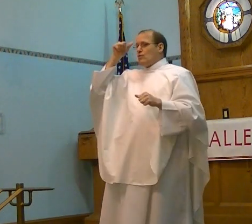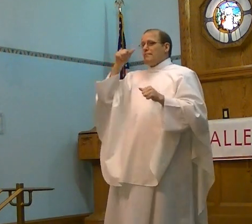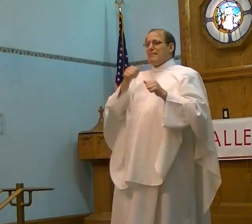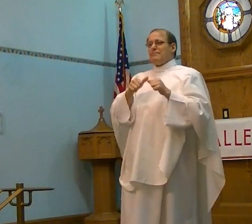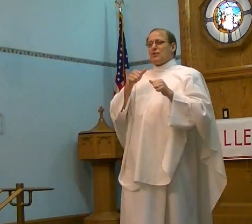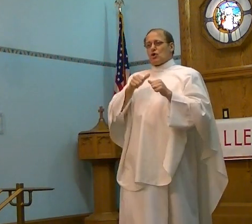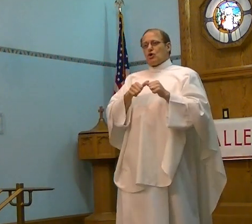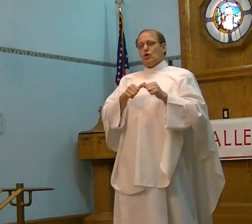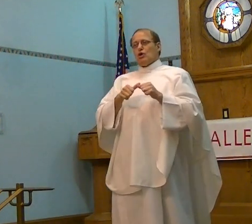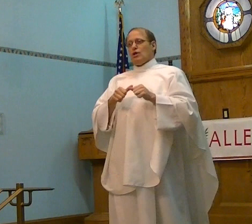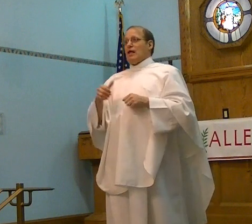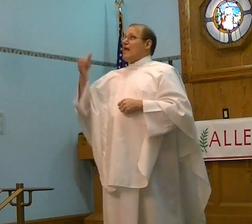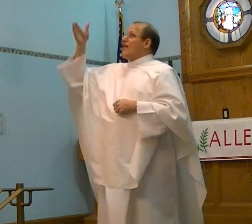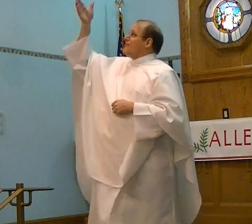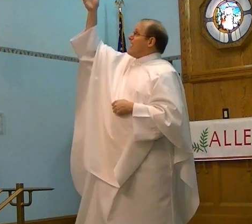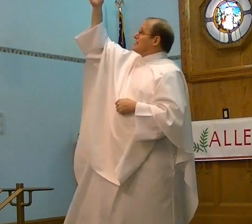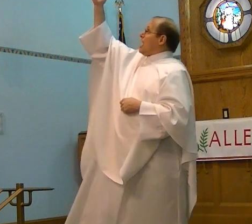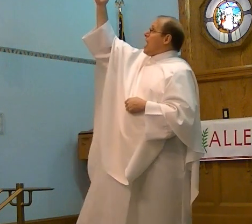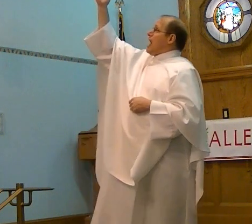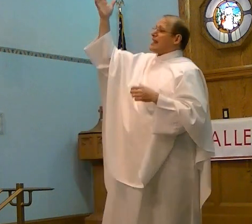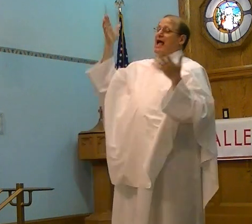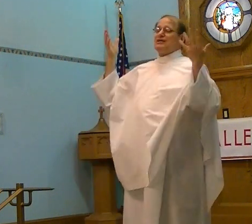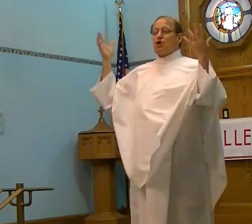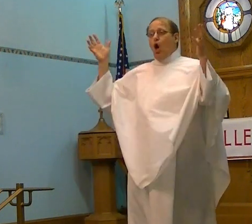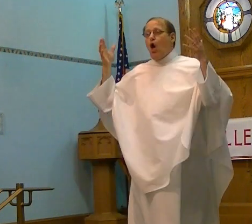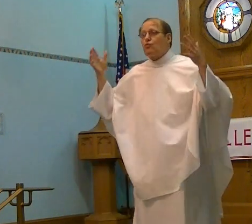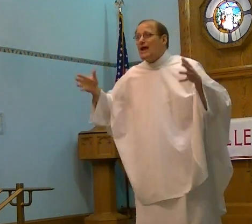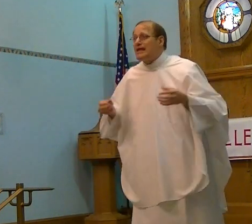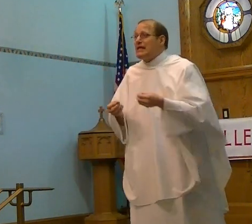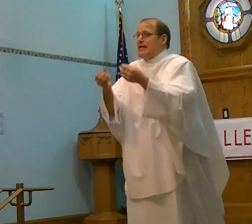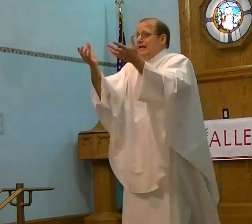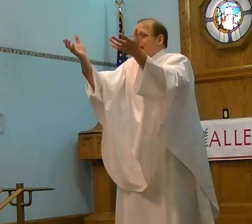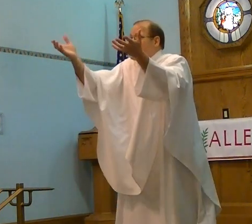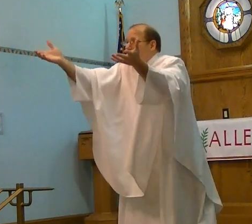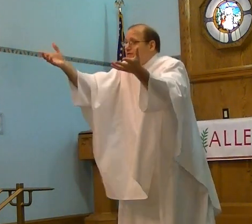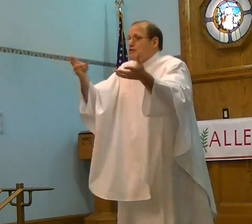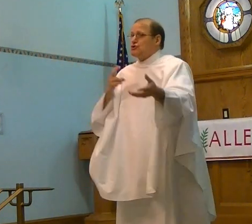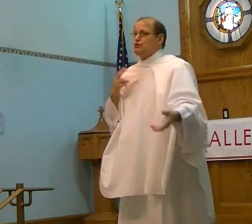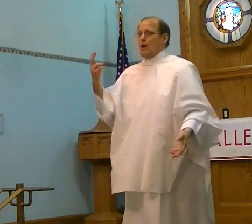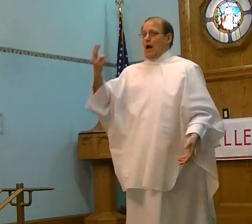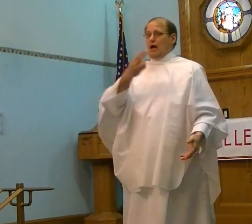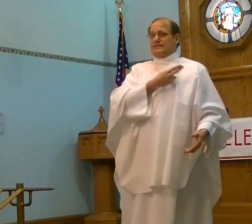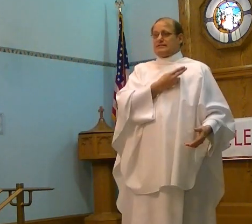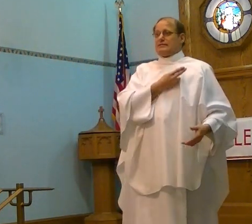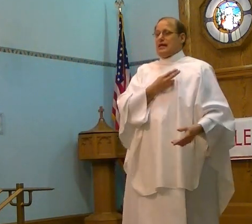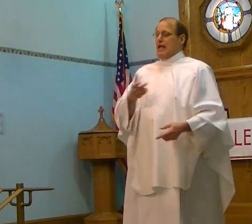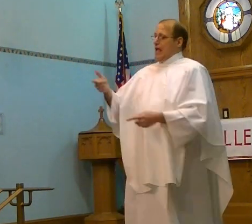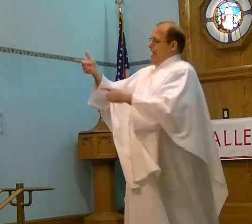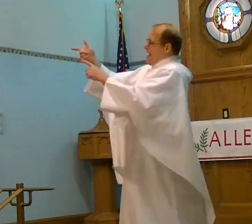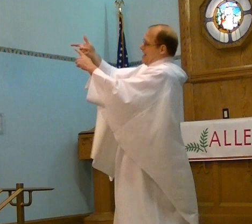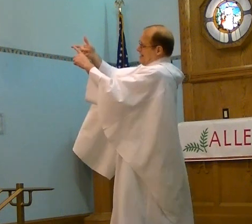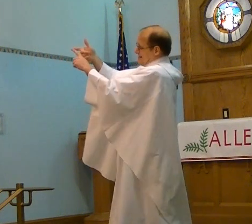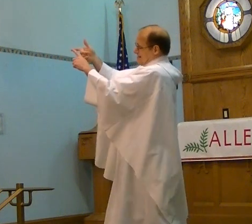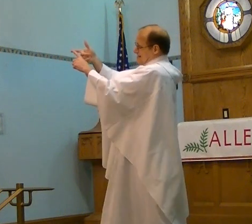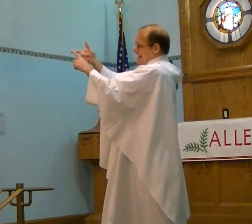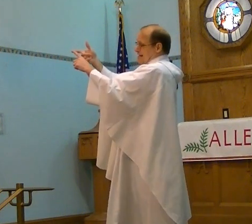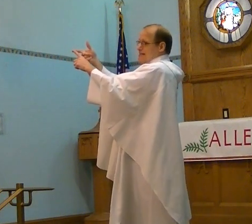remember that God has already given to us a second